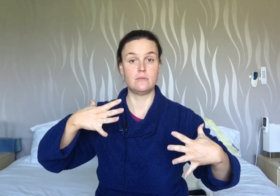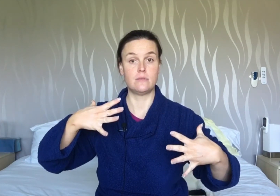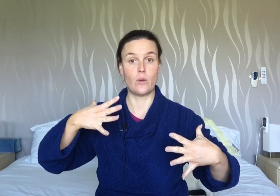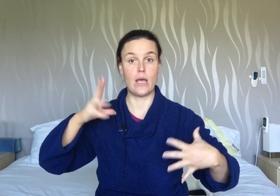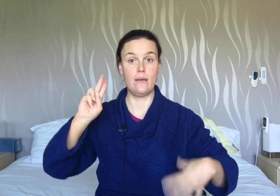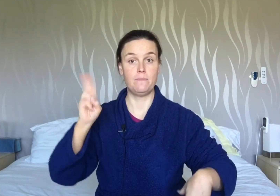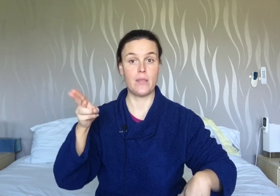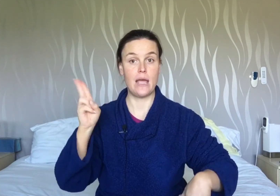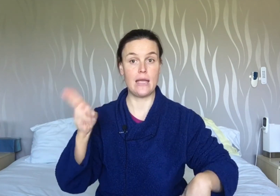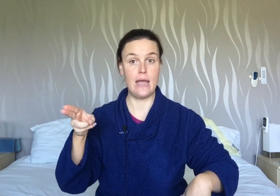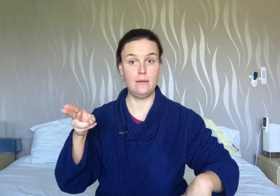Okay, again,